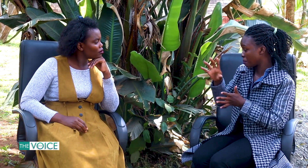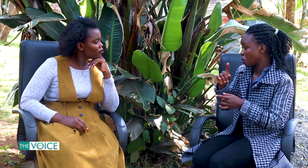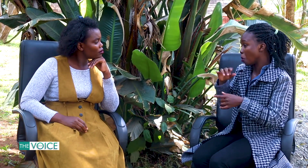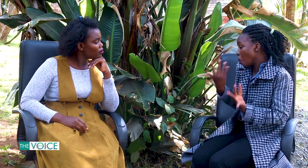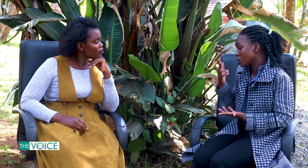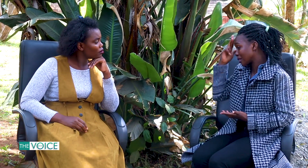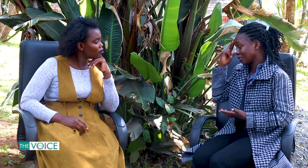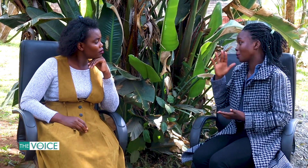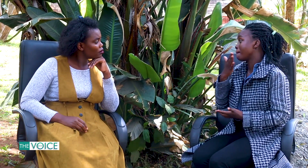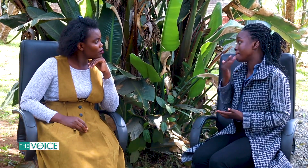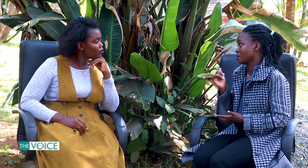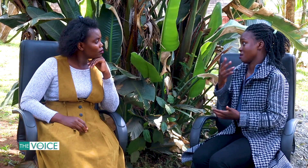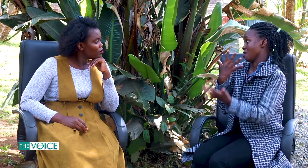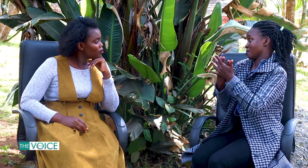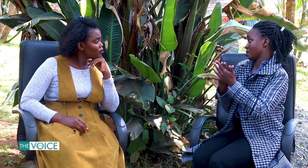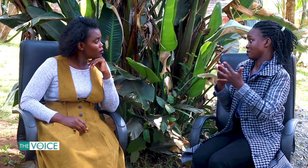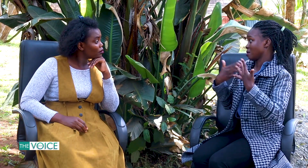years now. So imagine when we